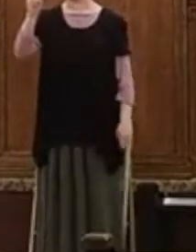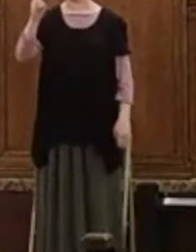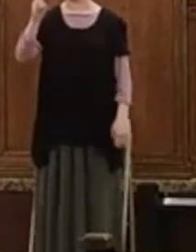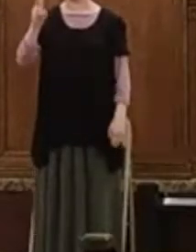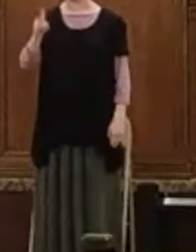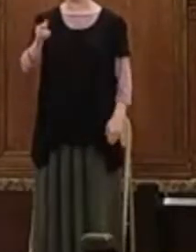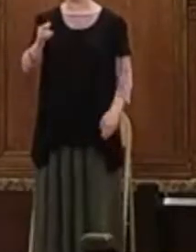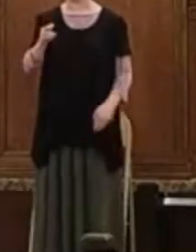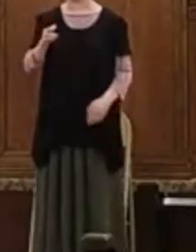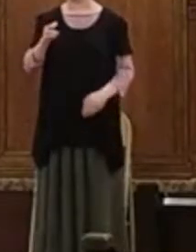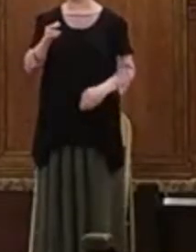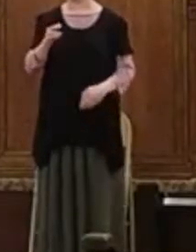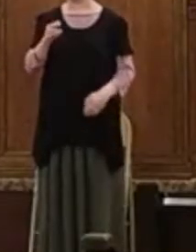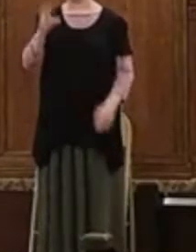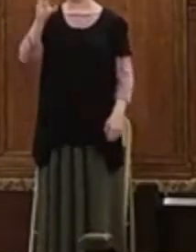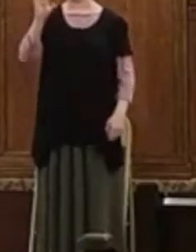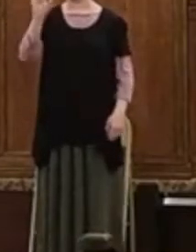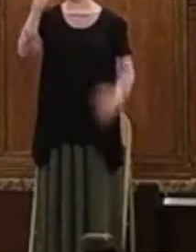jail.